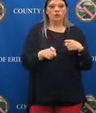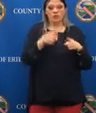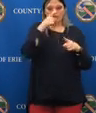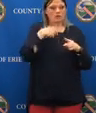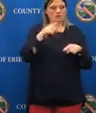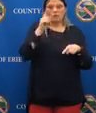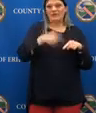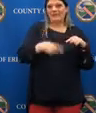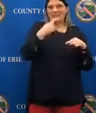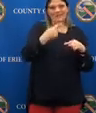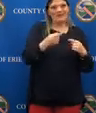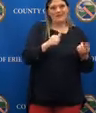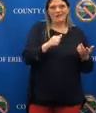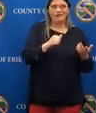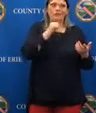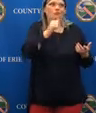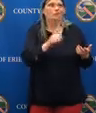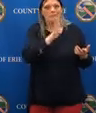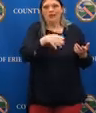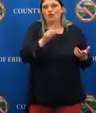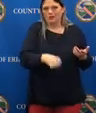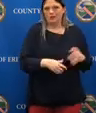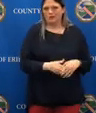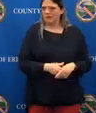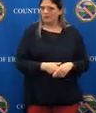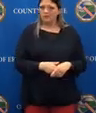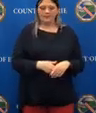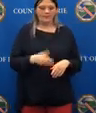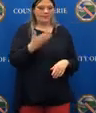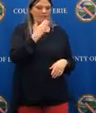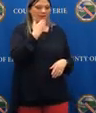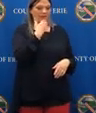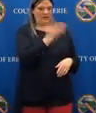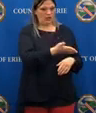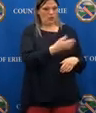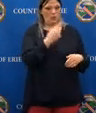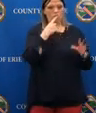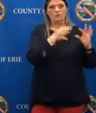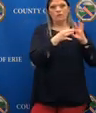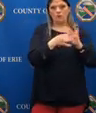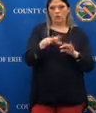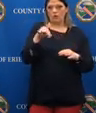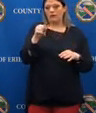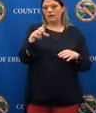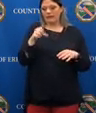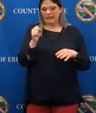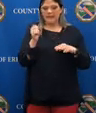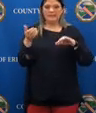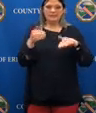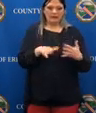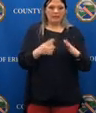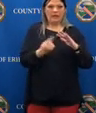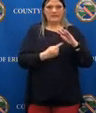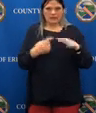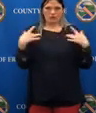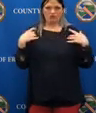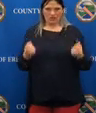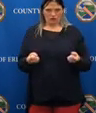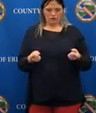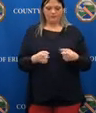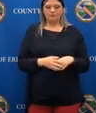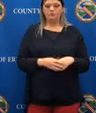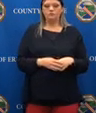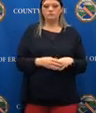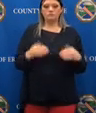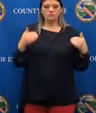can't say that you won't. Thank you, Doctor. With regards to cases, death, isolation, and recovered, we